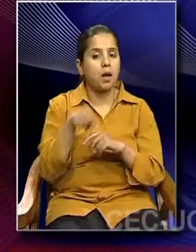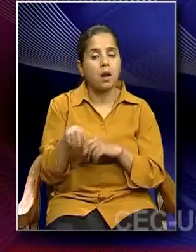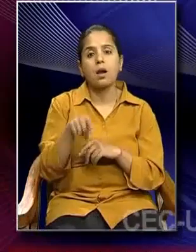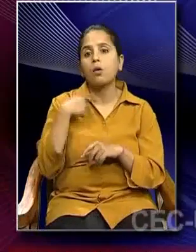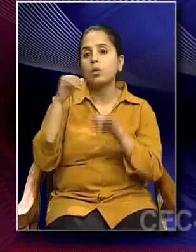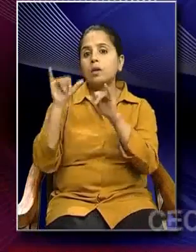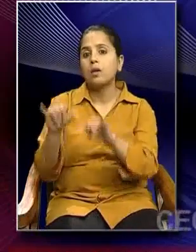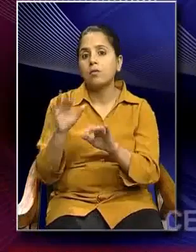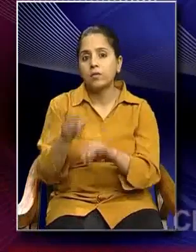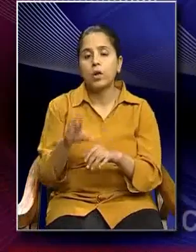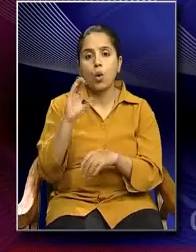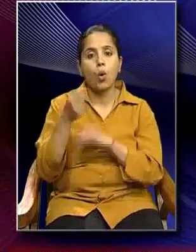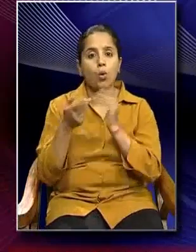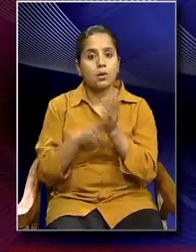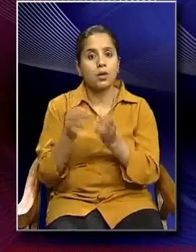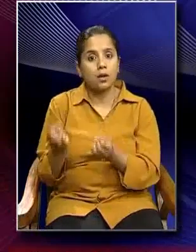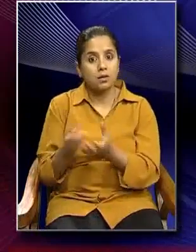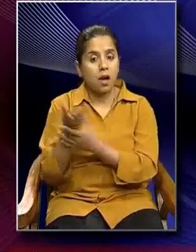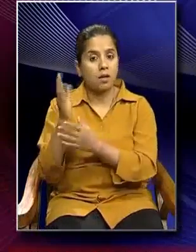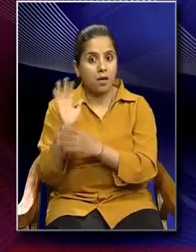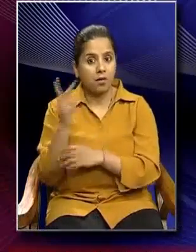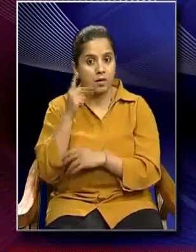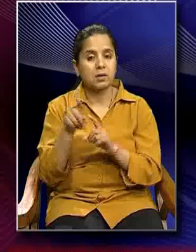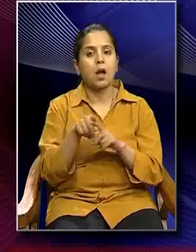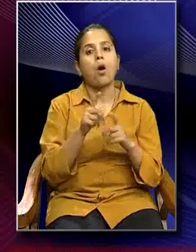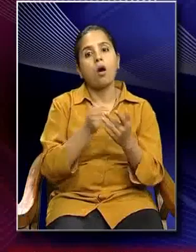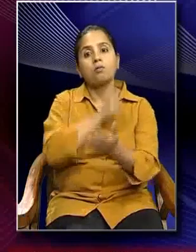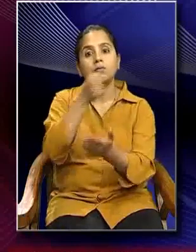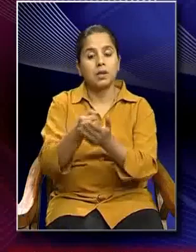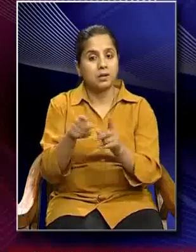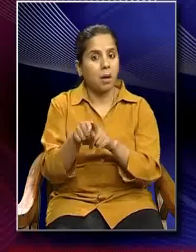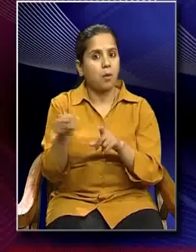population at the place of origin and at the place of destination.